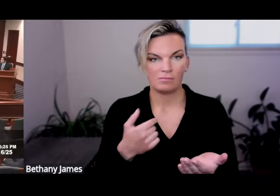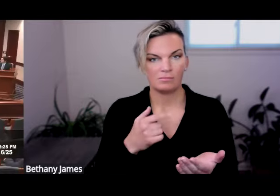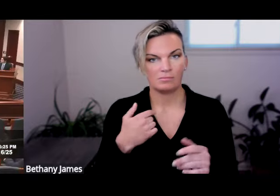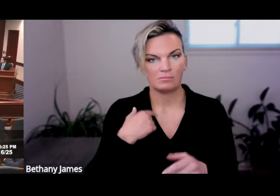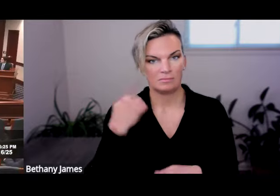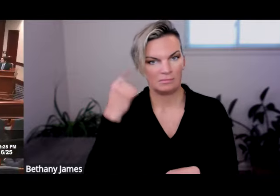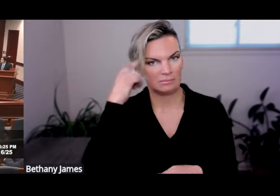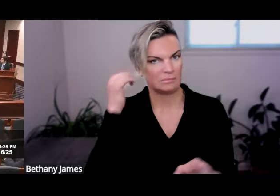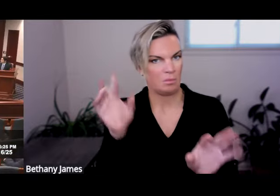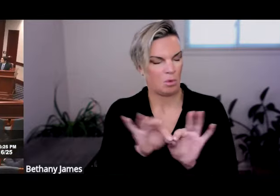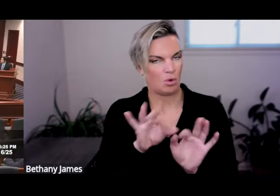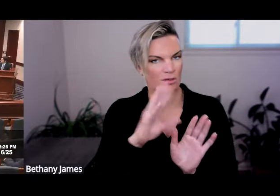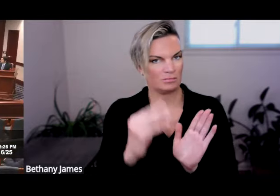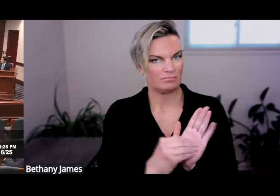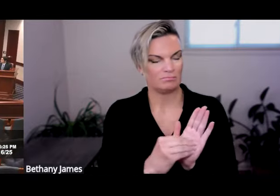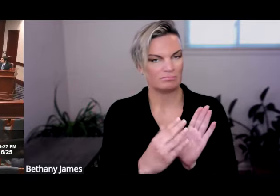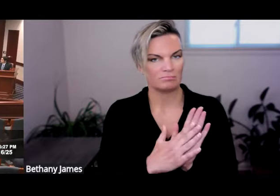have in the summary.